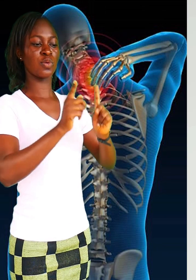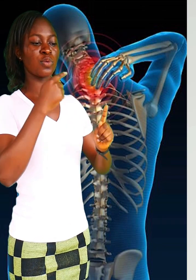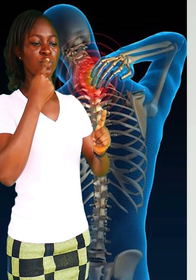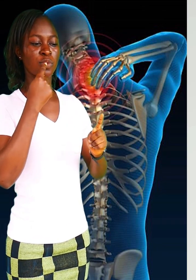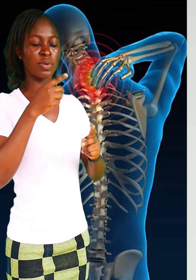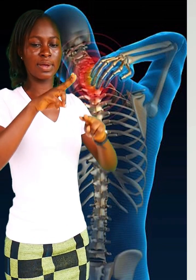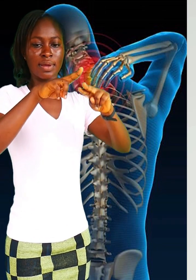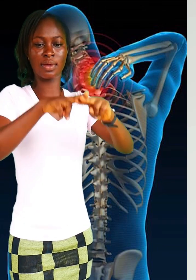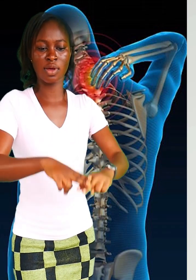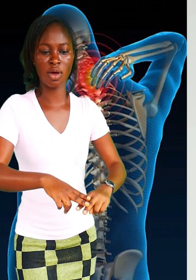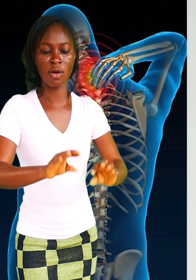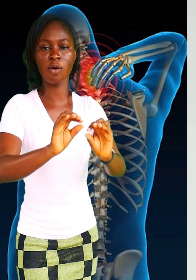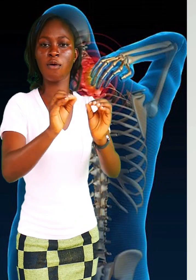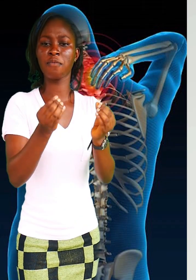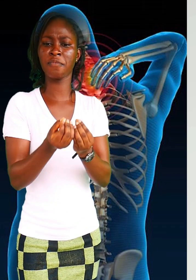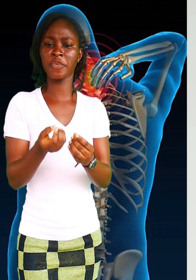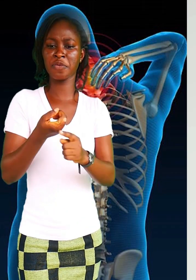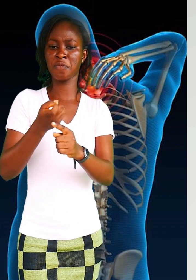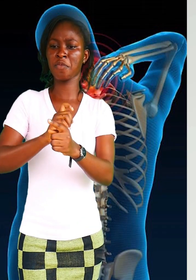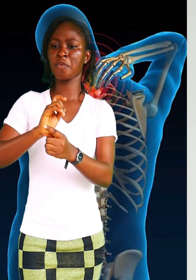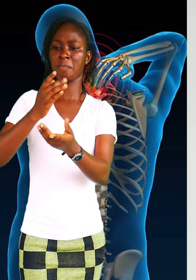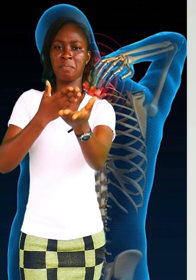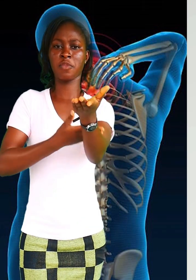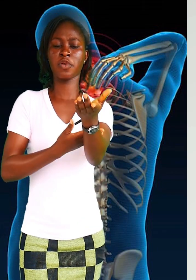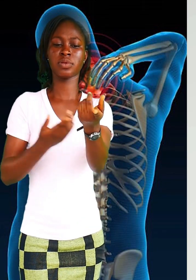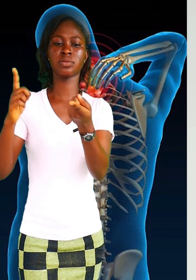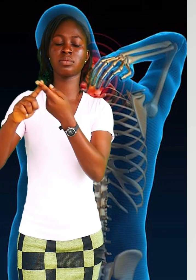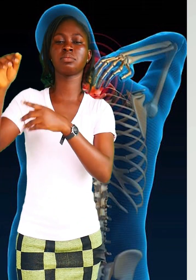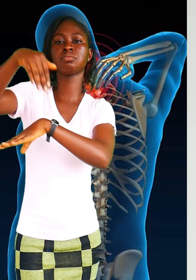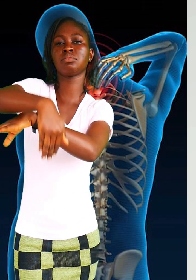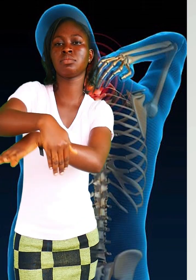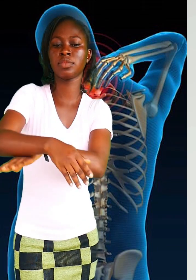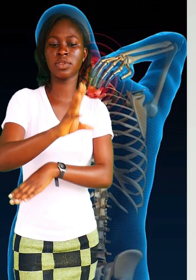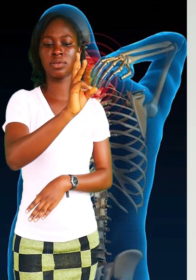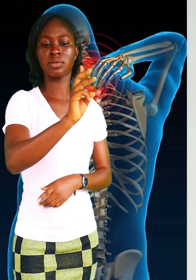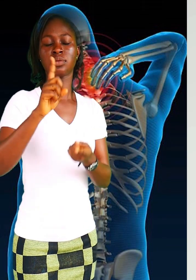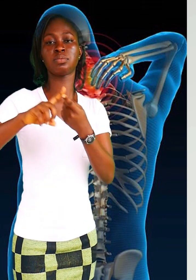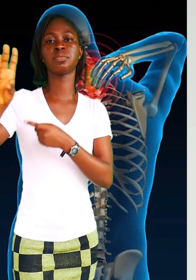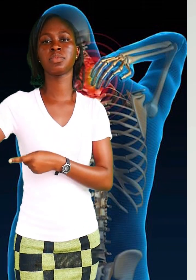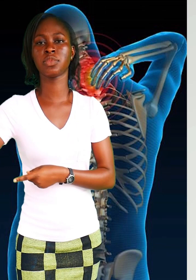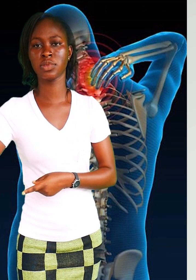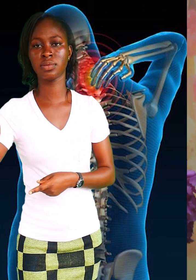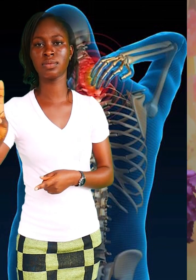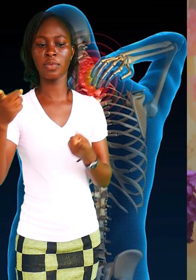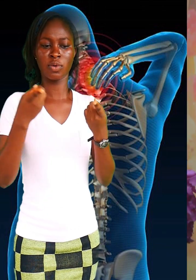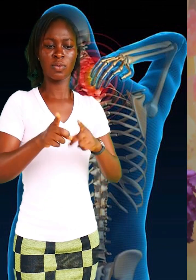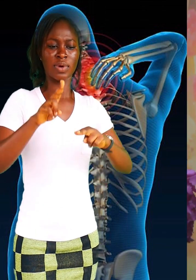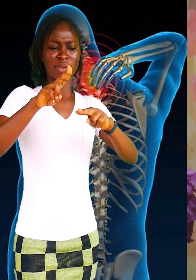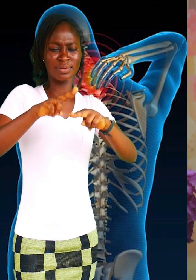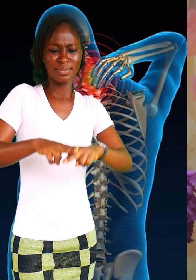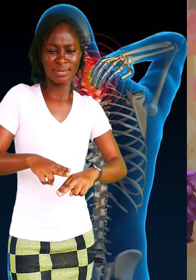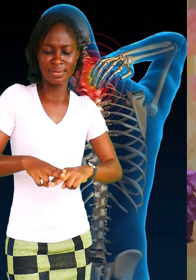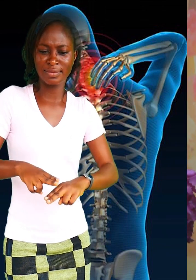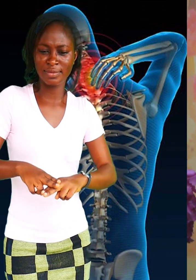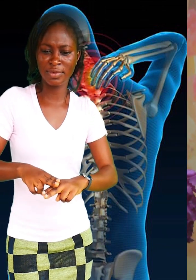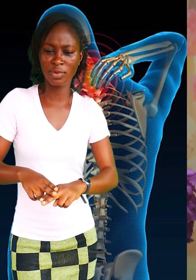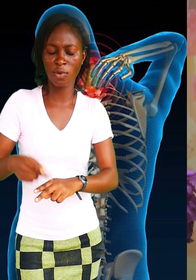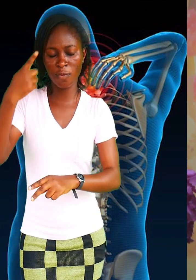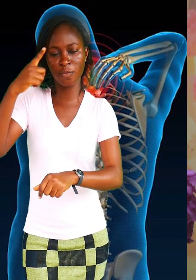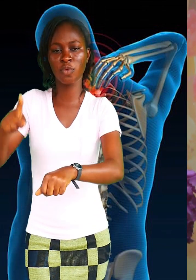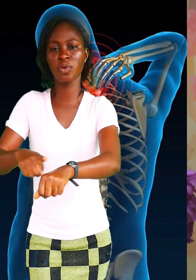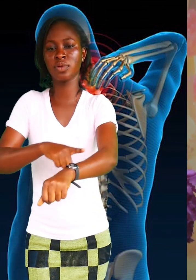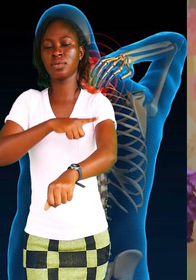me tenacity 3 on a papa saying, beat my tenacity 6 to 6. Sicino, so tenacity, sir. Now,